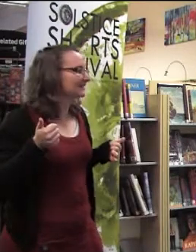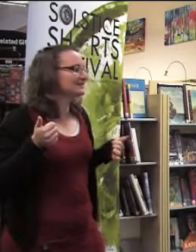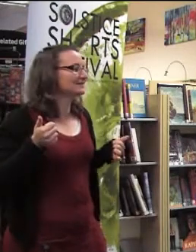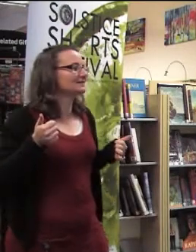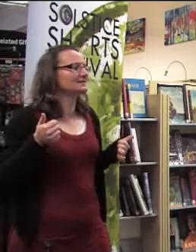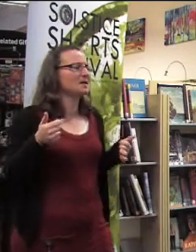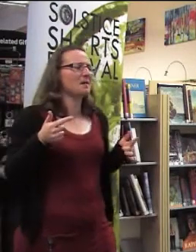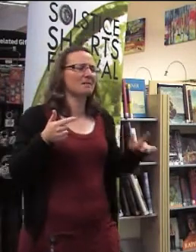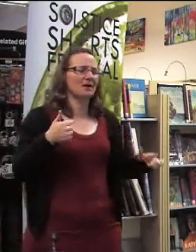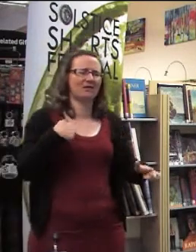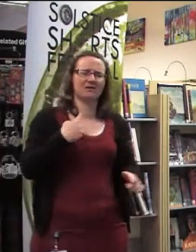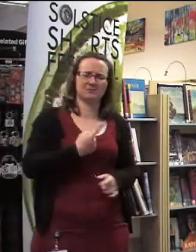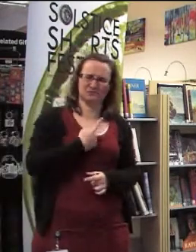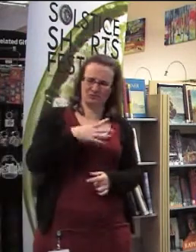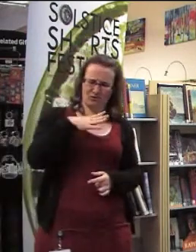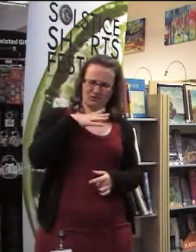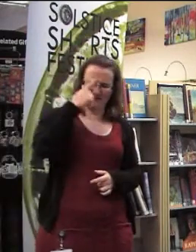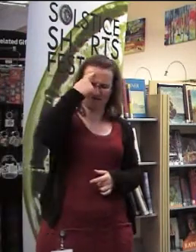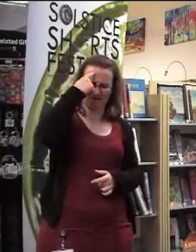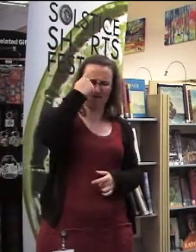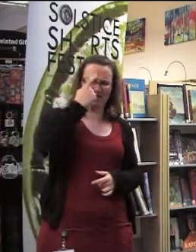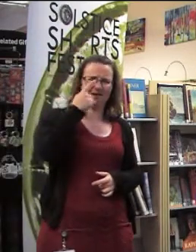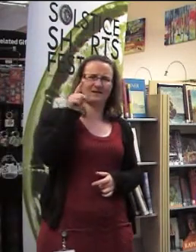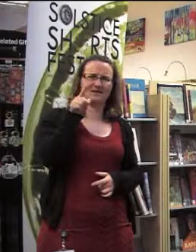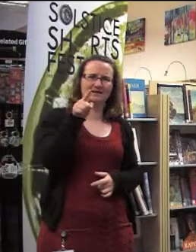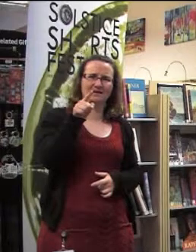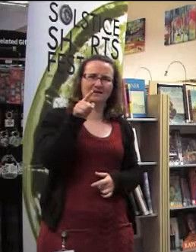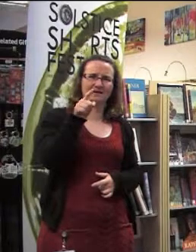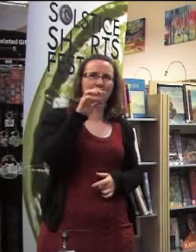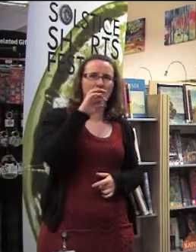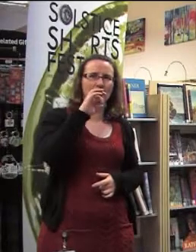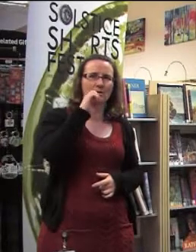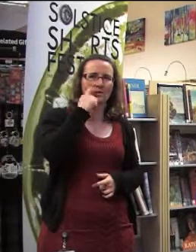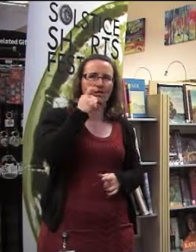Already I was thinking, so this is what it will be like.